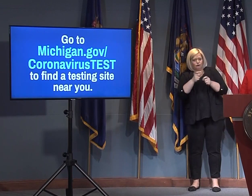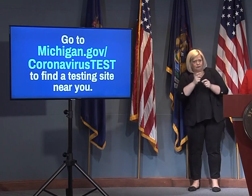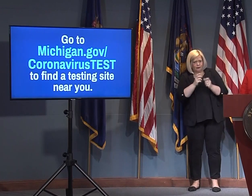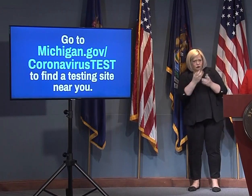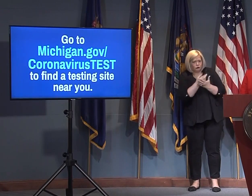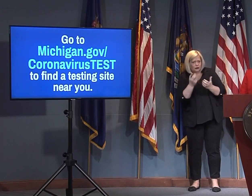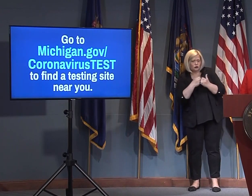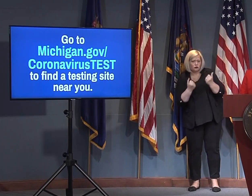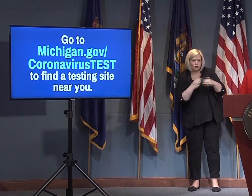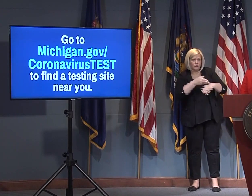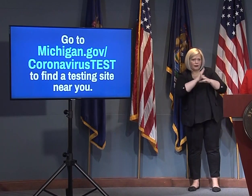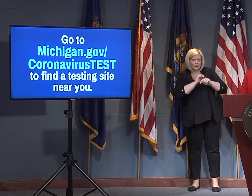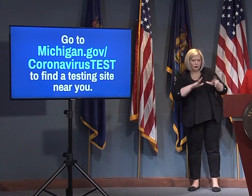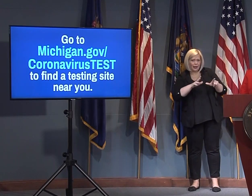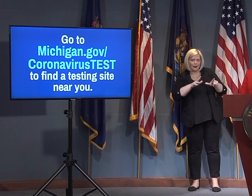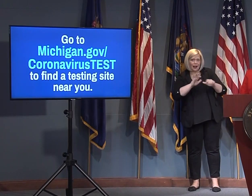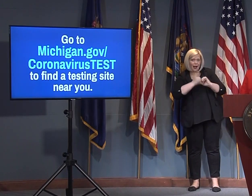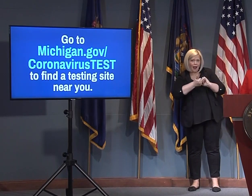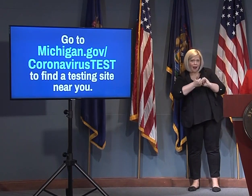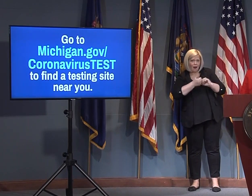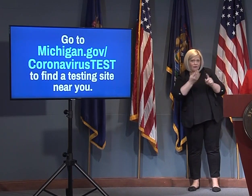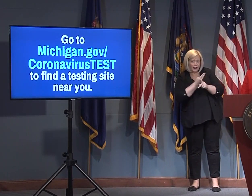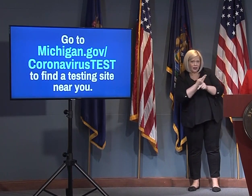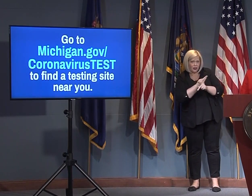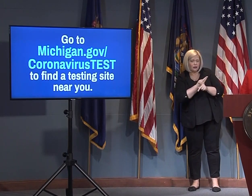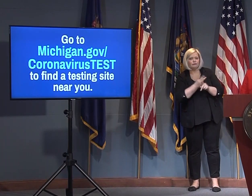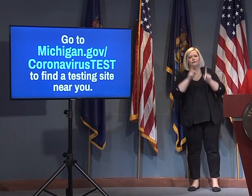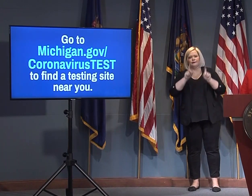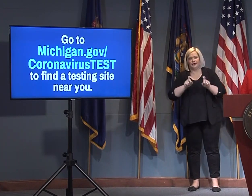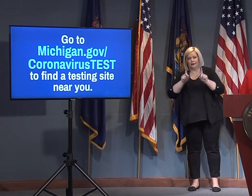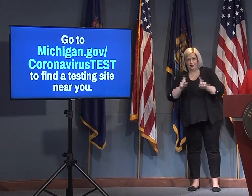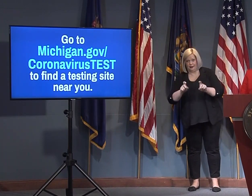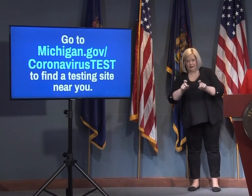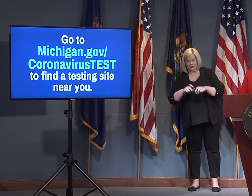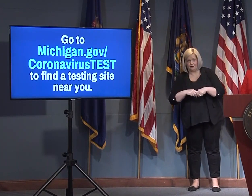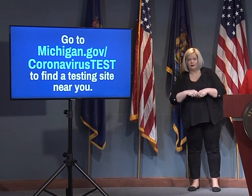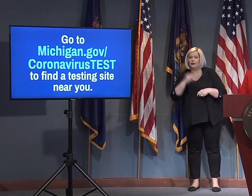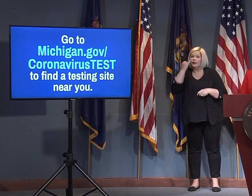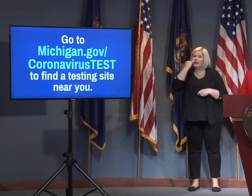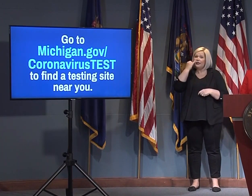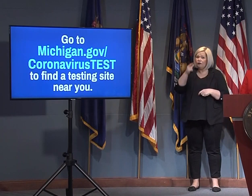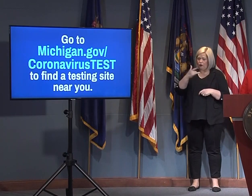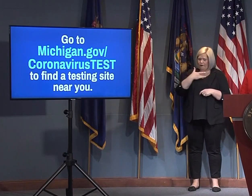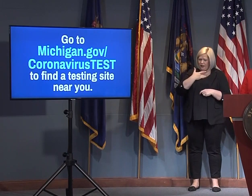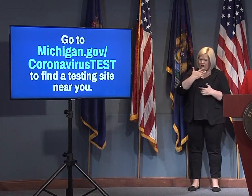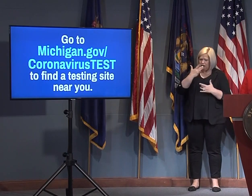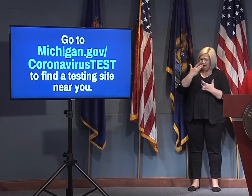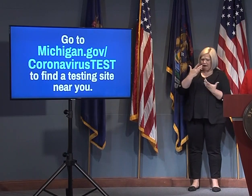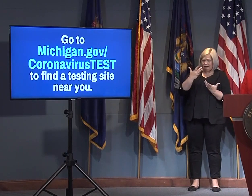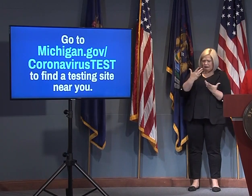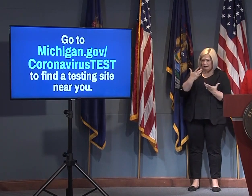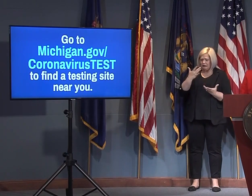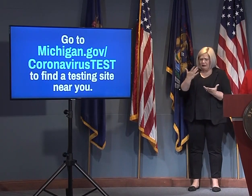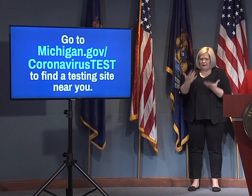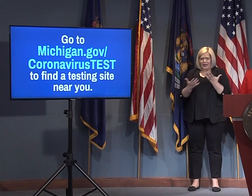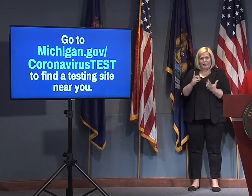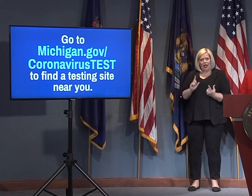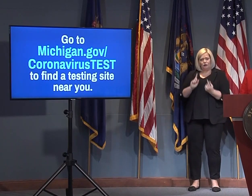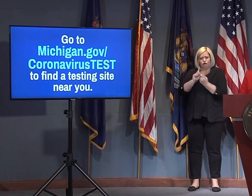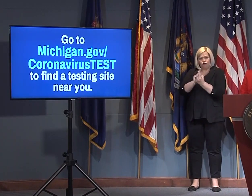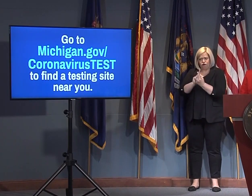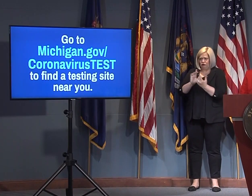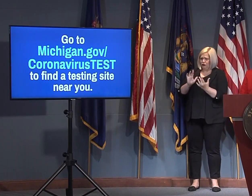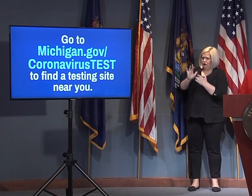spread. If you have symptoms and believe you came in contact with someone who tested positive, find your